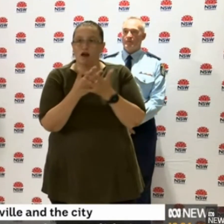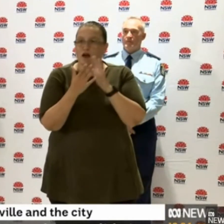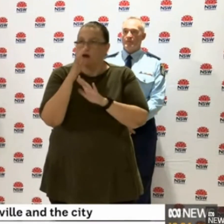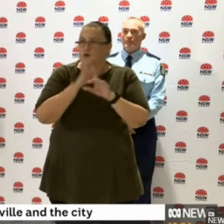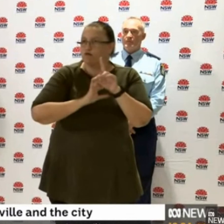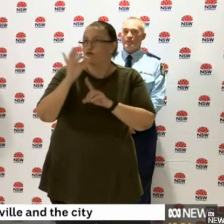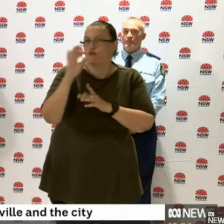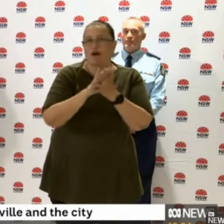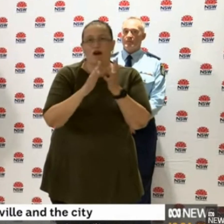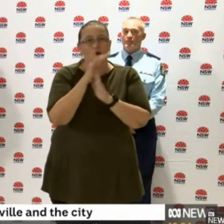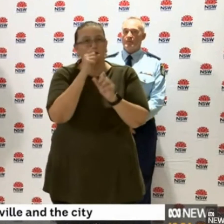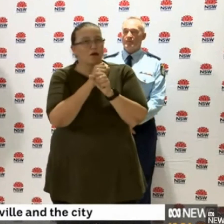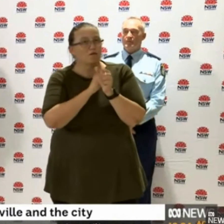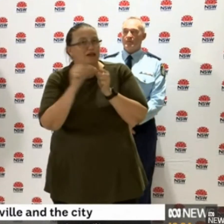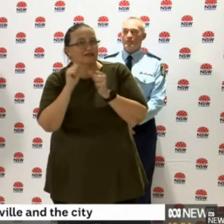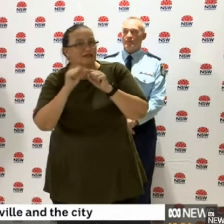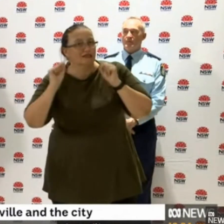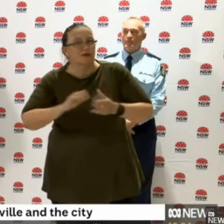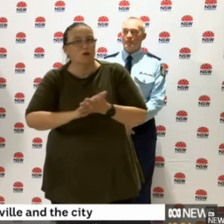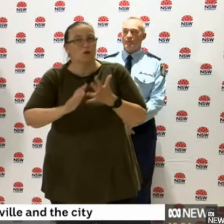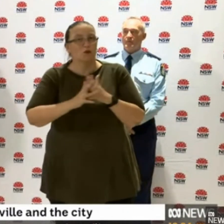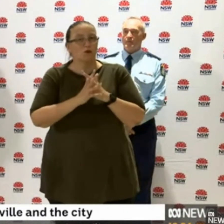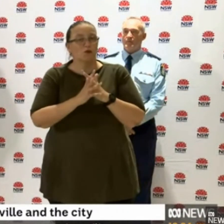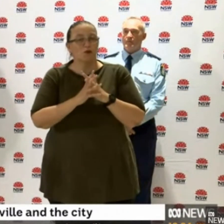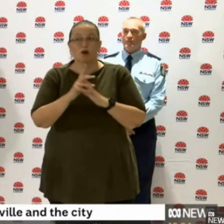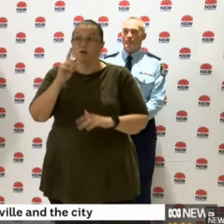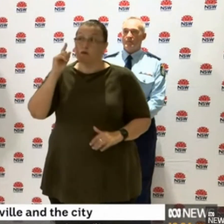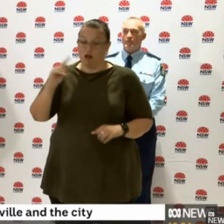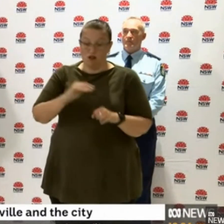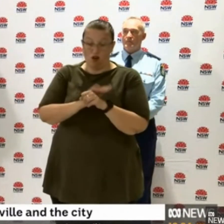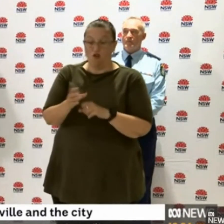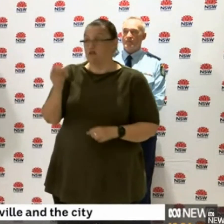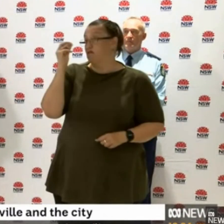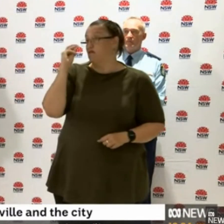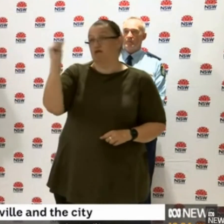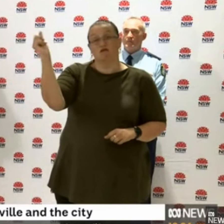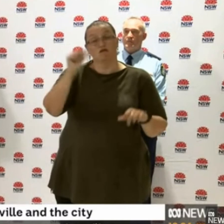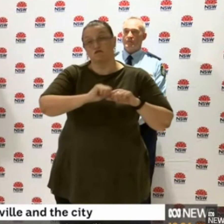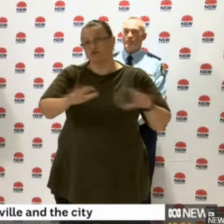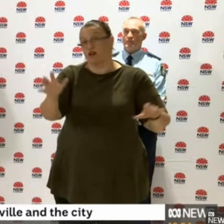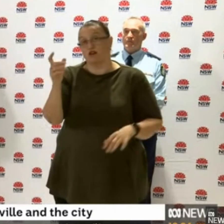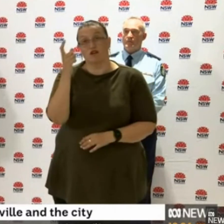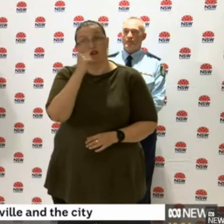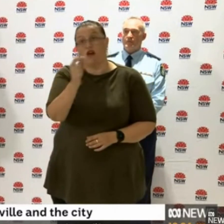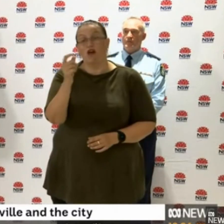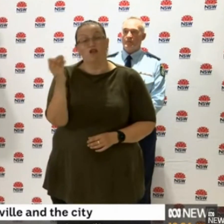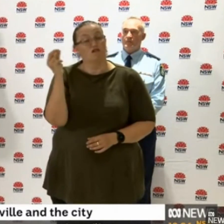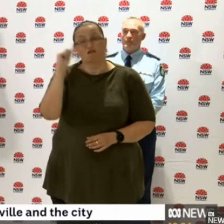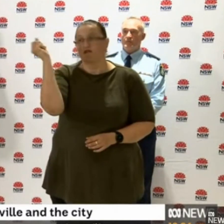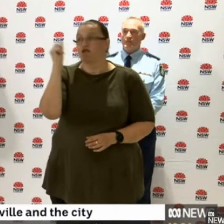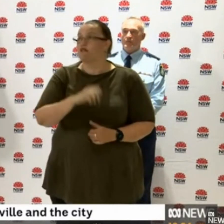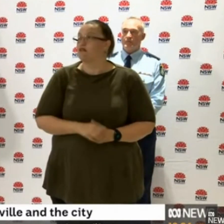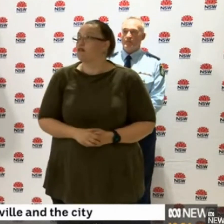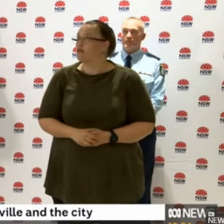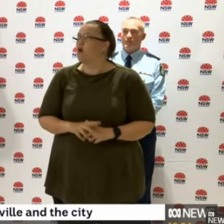further reinforce the system. But this virus is infectious and can be transmitted in this setting. We